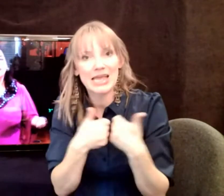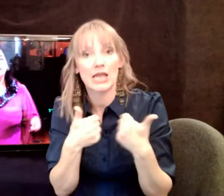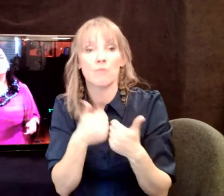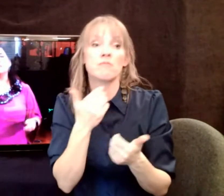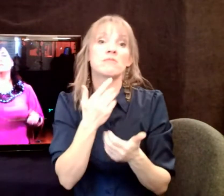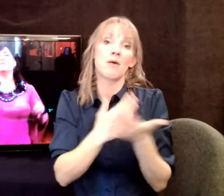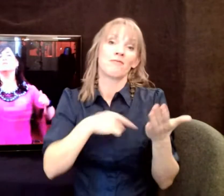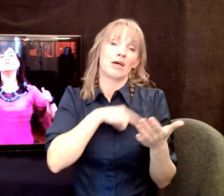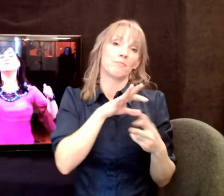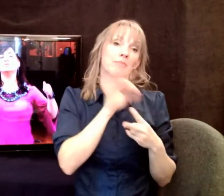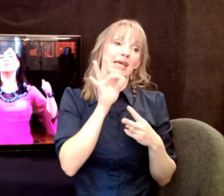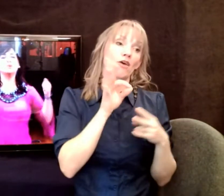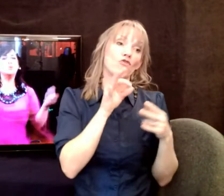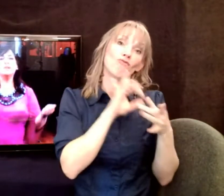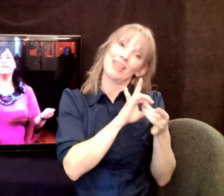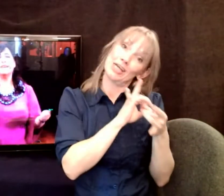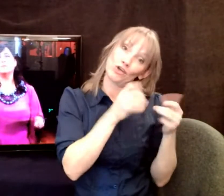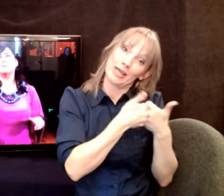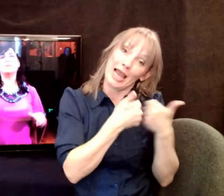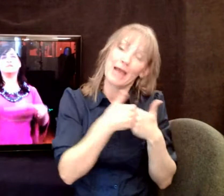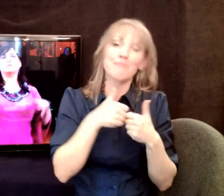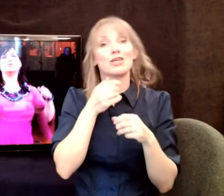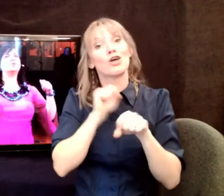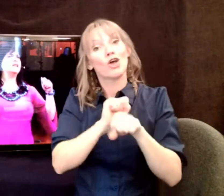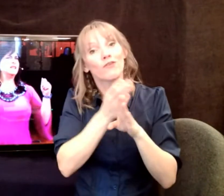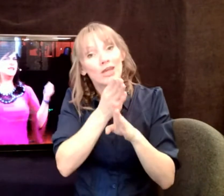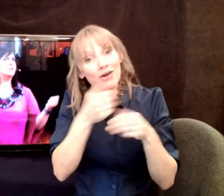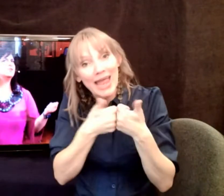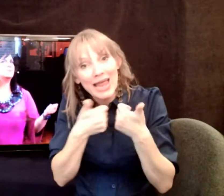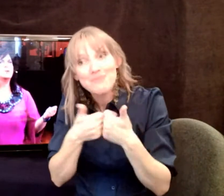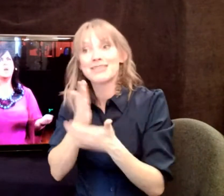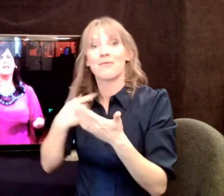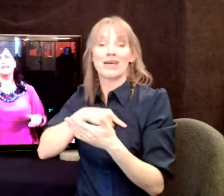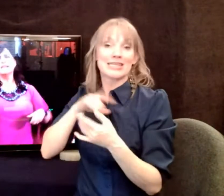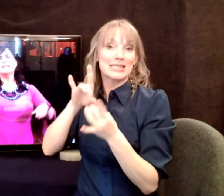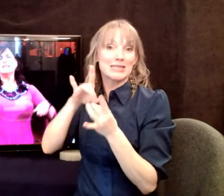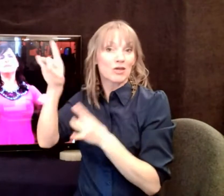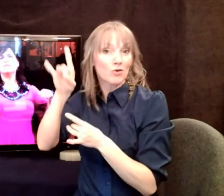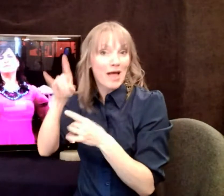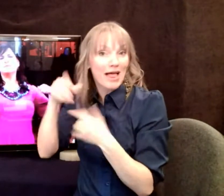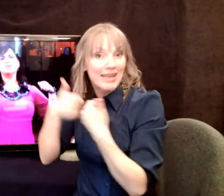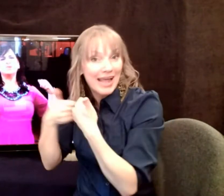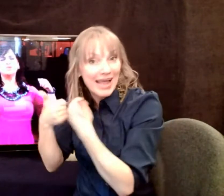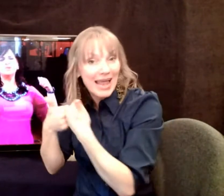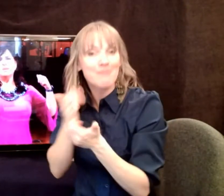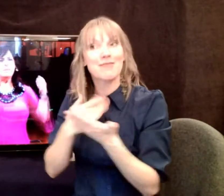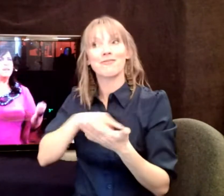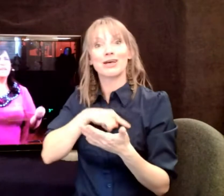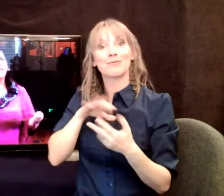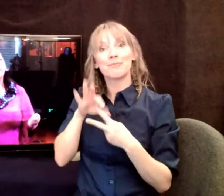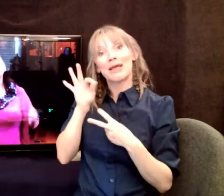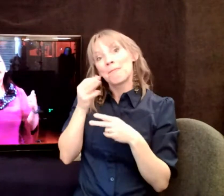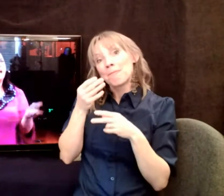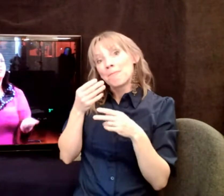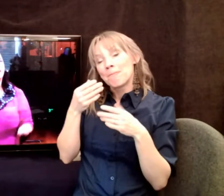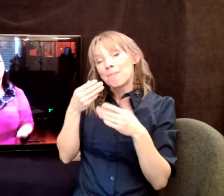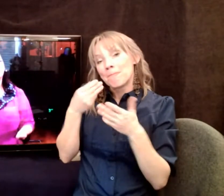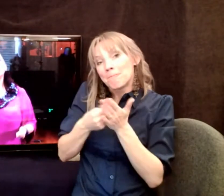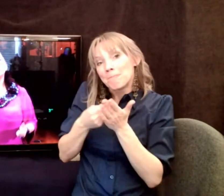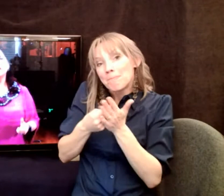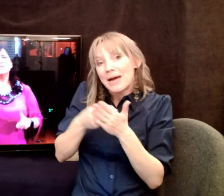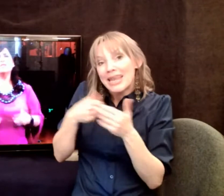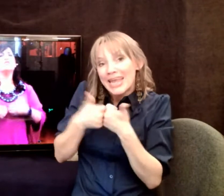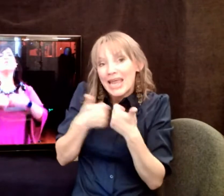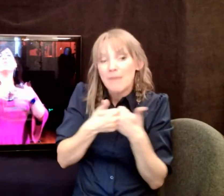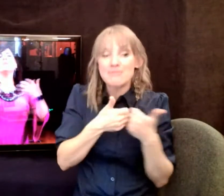games. Some of us will choose career games. Some of us will choose the game of spirituality. Some of us will choose money games and health games. There's so